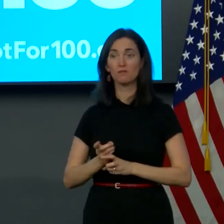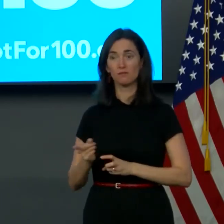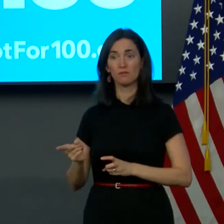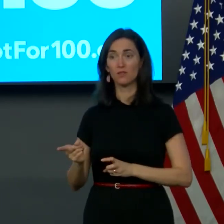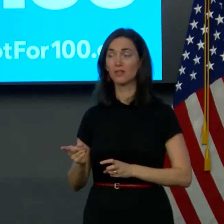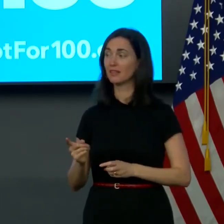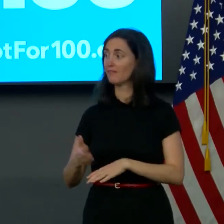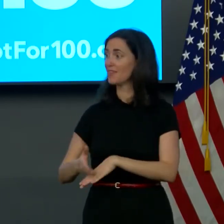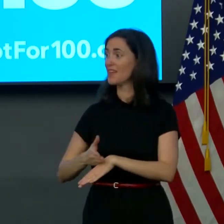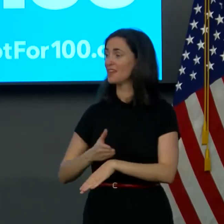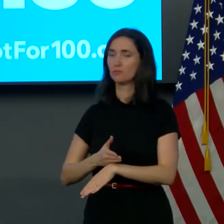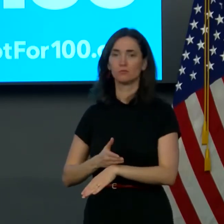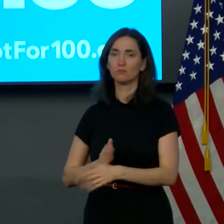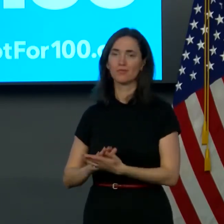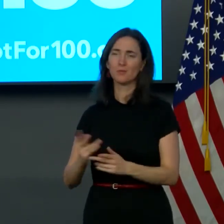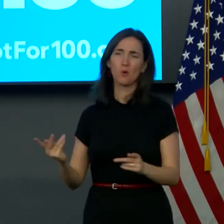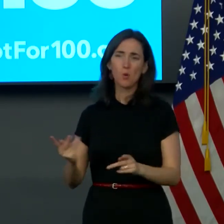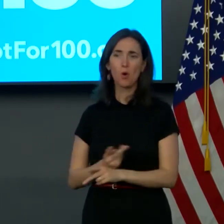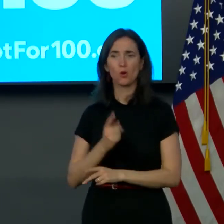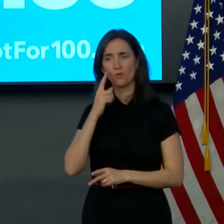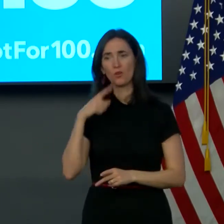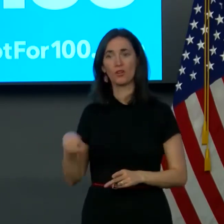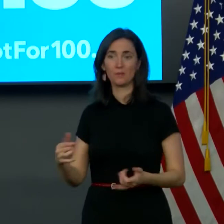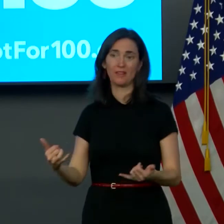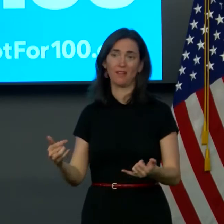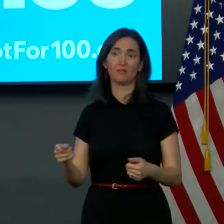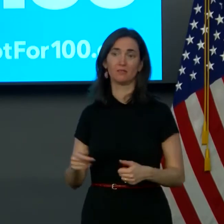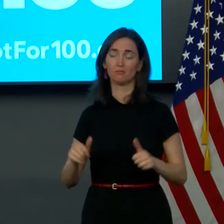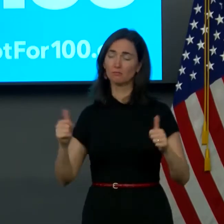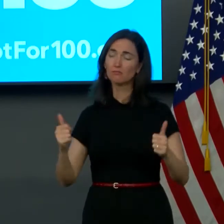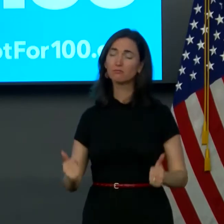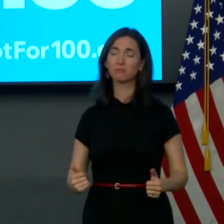easier as we speak.